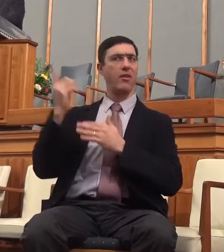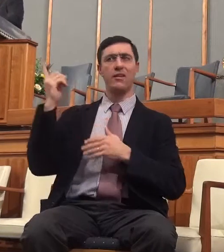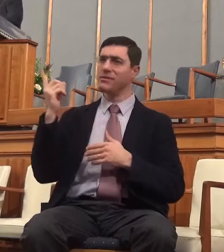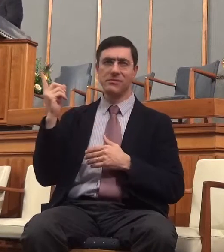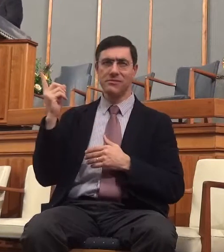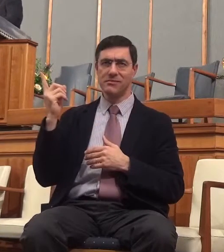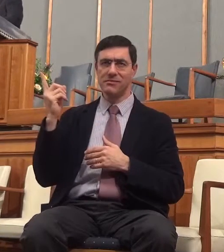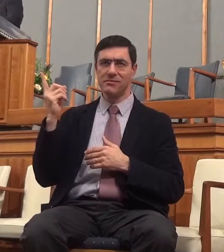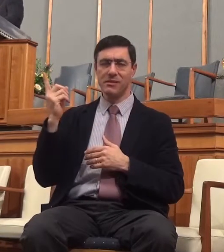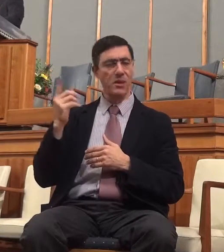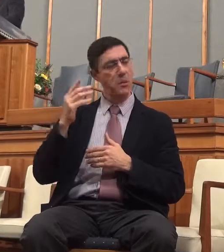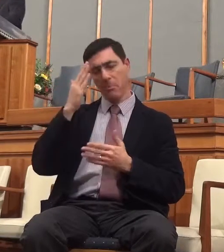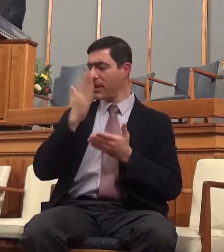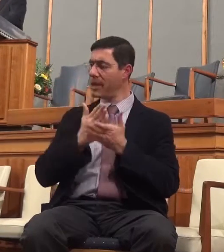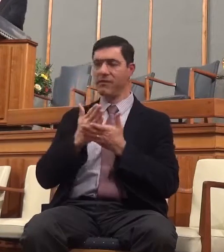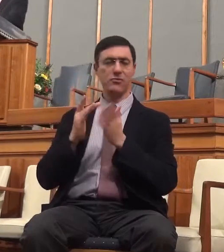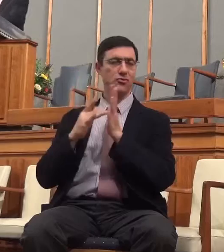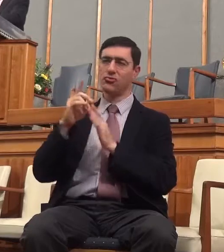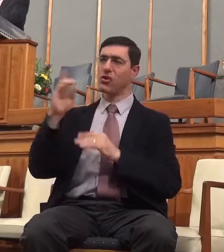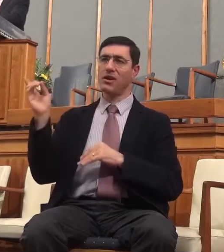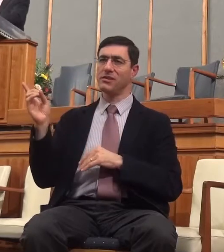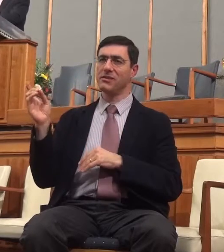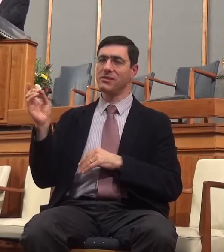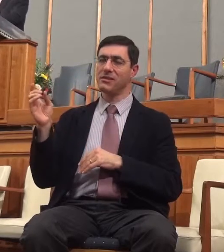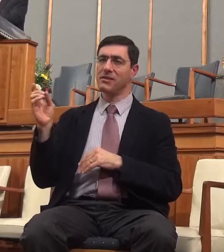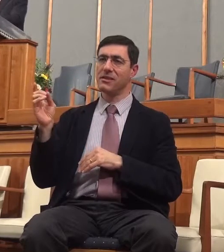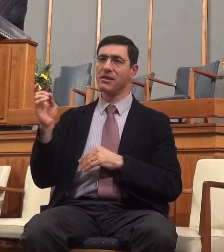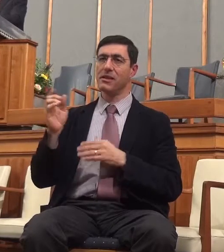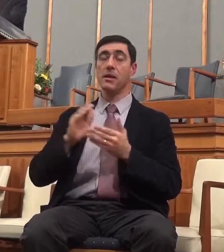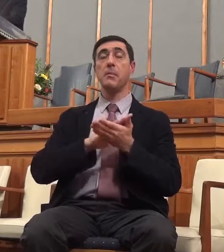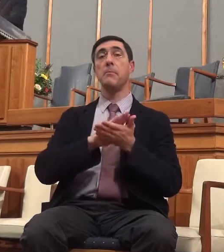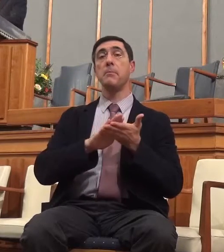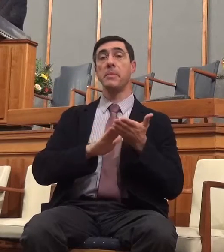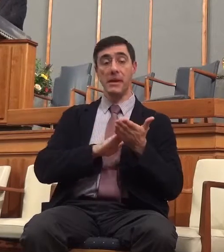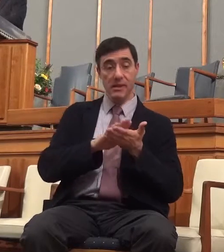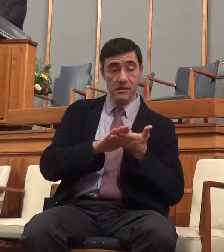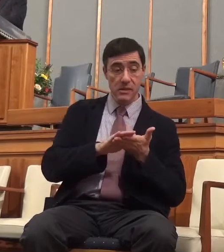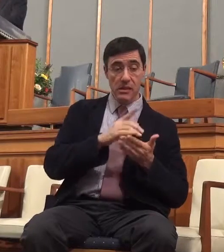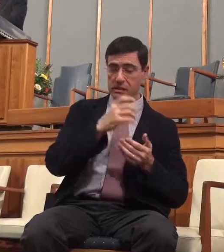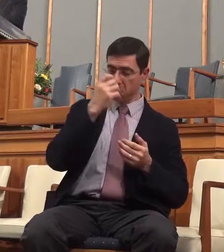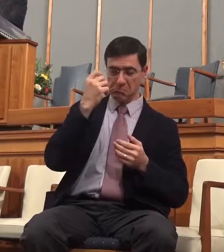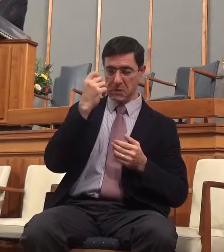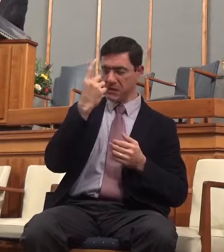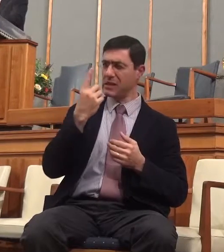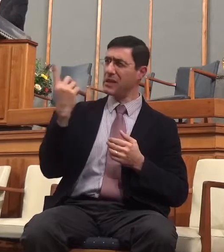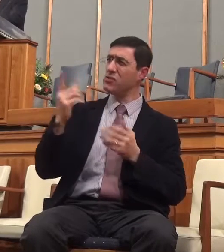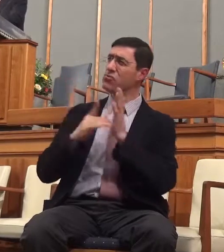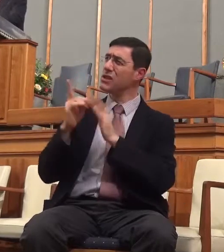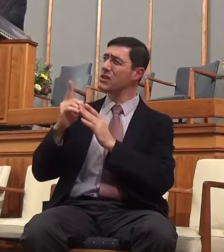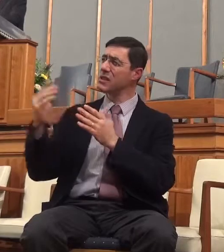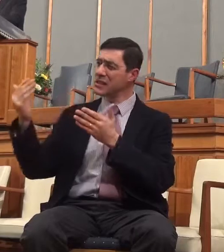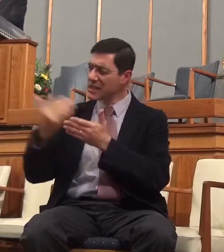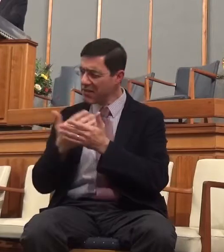believe in Christ and his salvation and what he has done to bring about